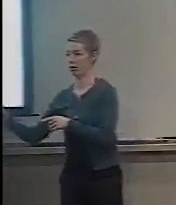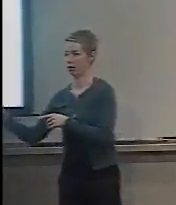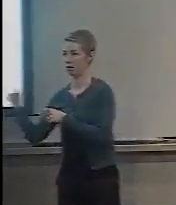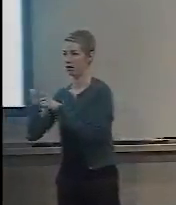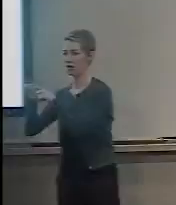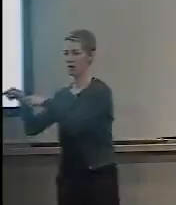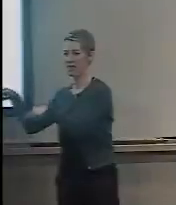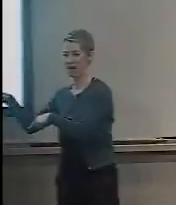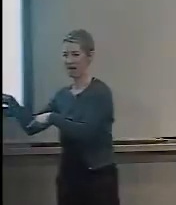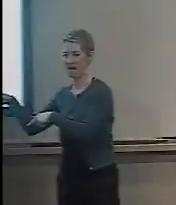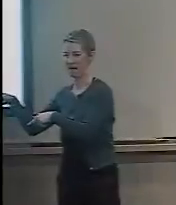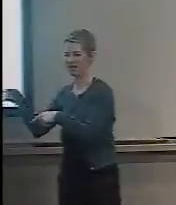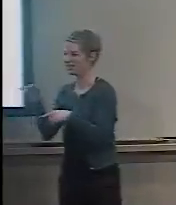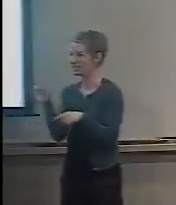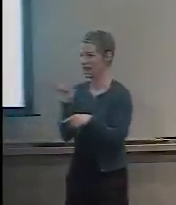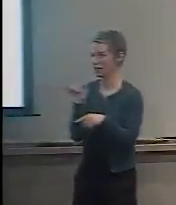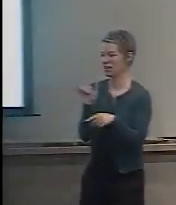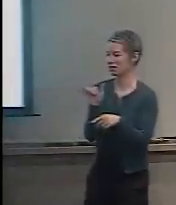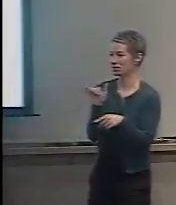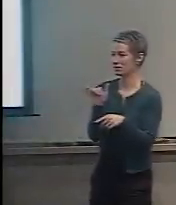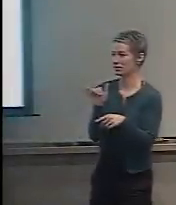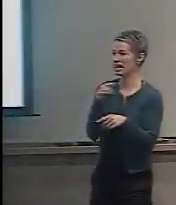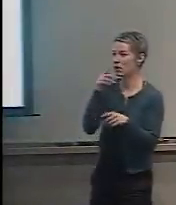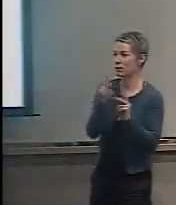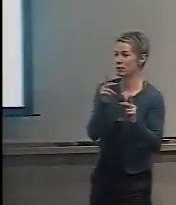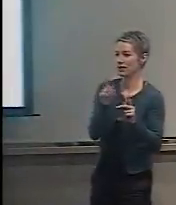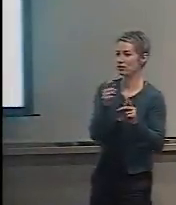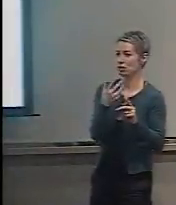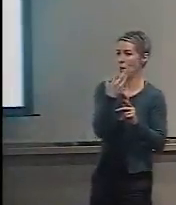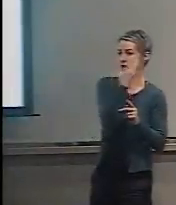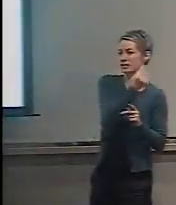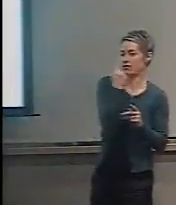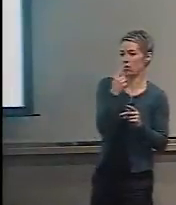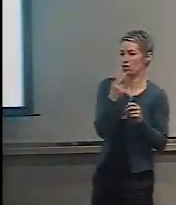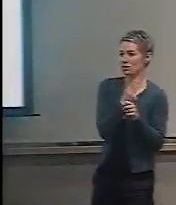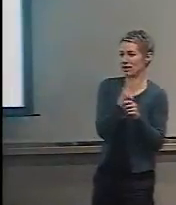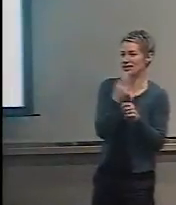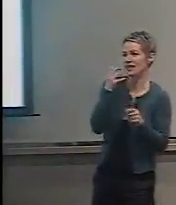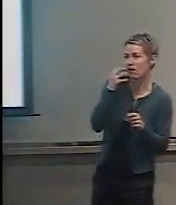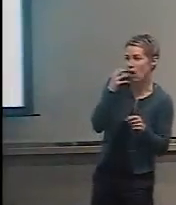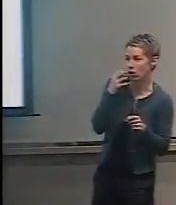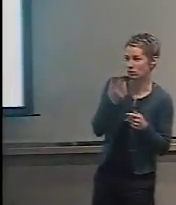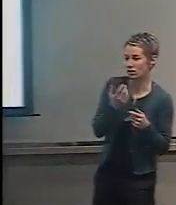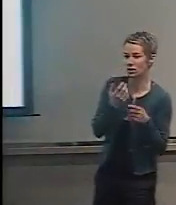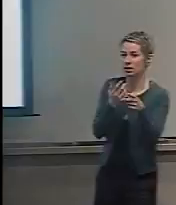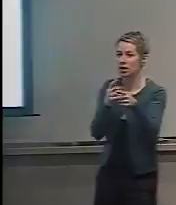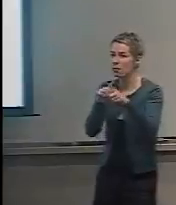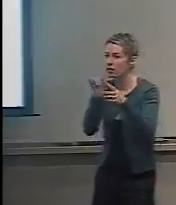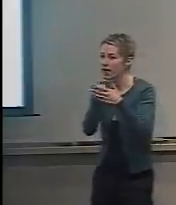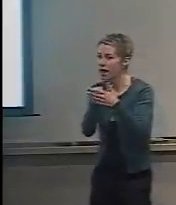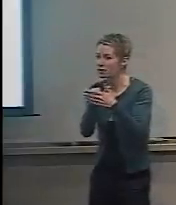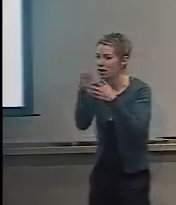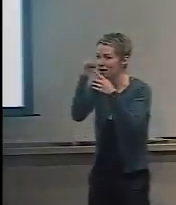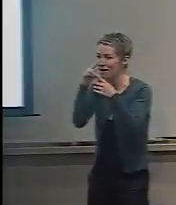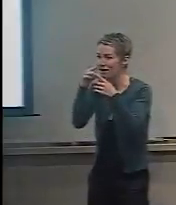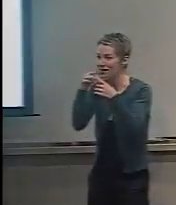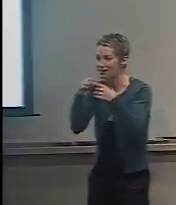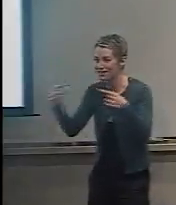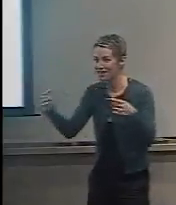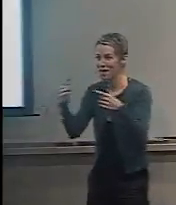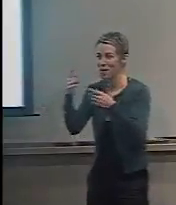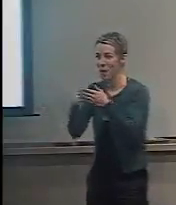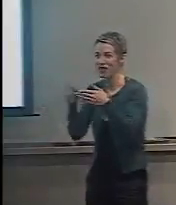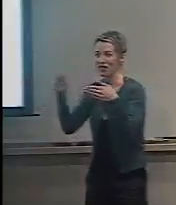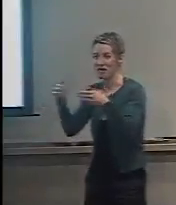their phone. The same way I have to go outside to use my cell phone because I don't get reception here. That goes against what the focus group said, though. Specifically, they